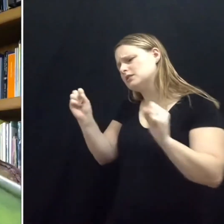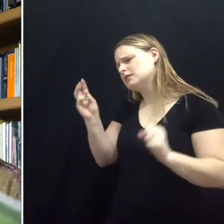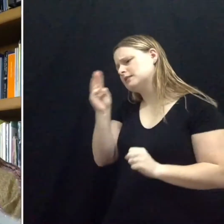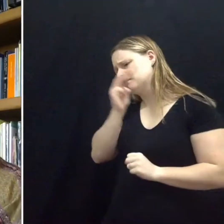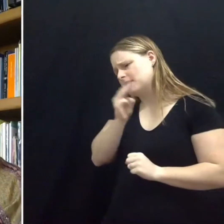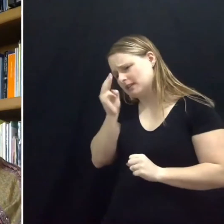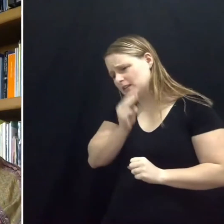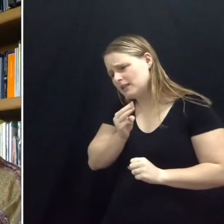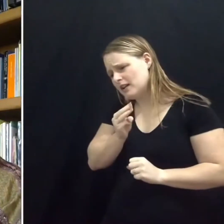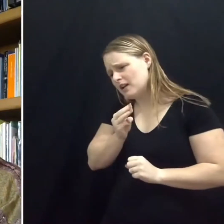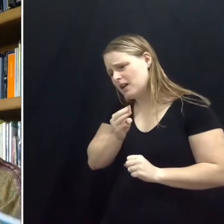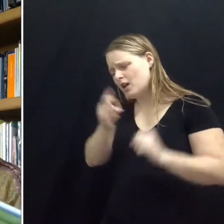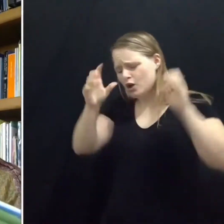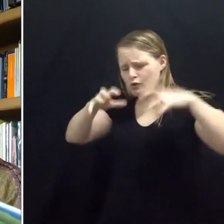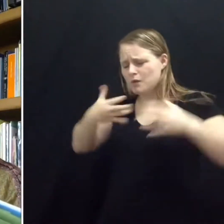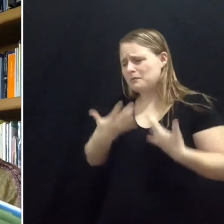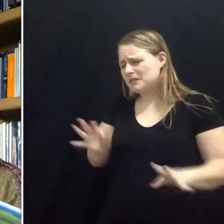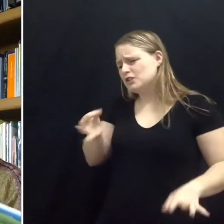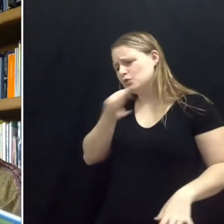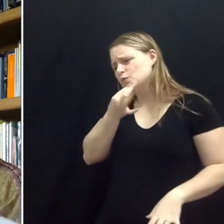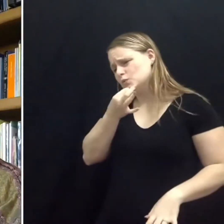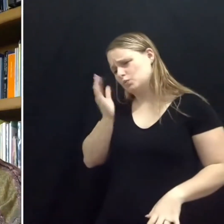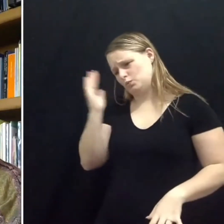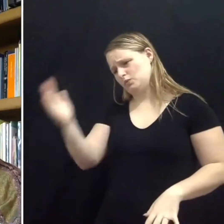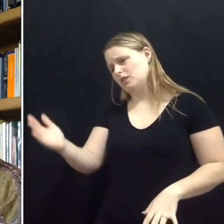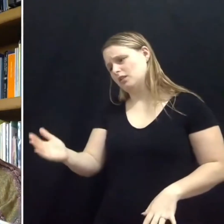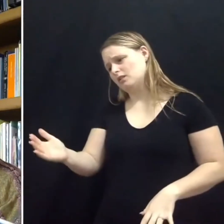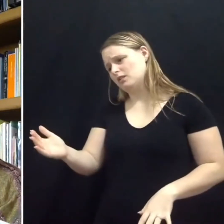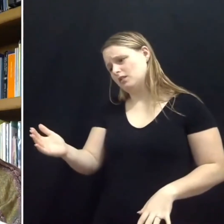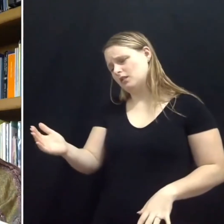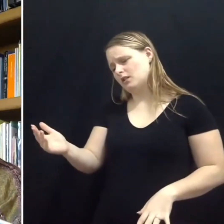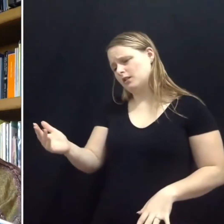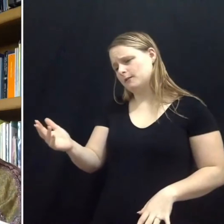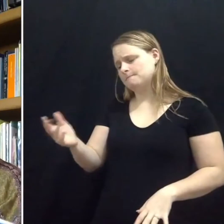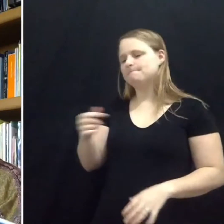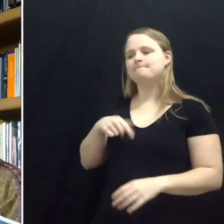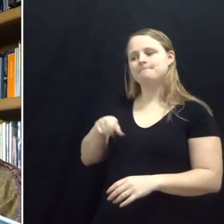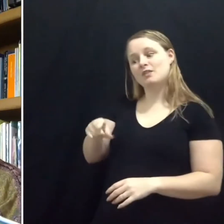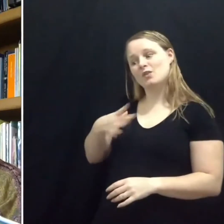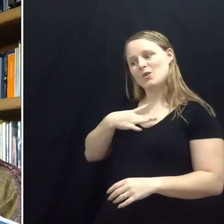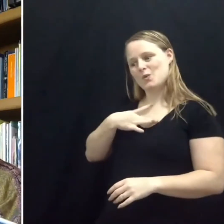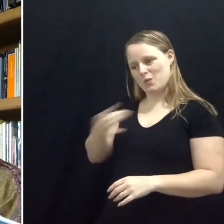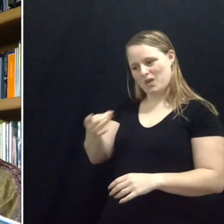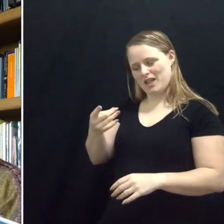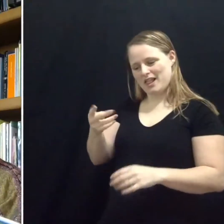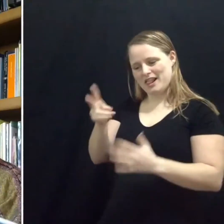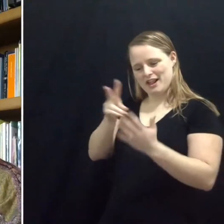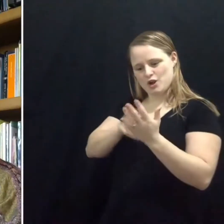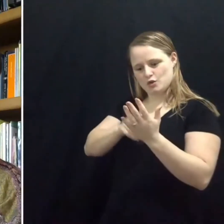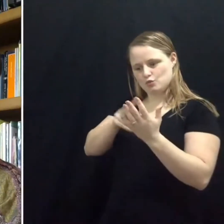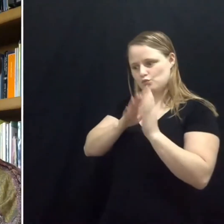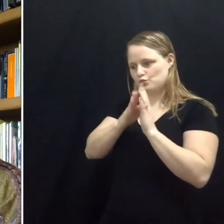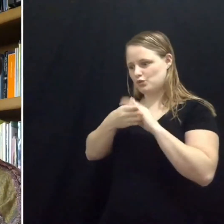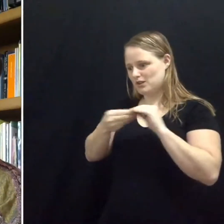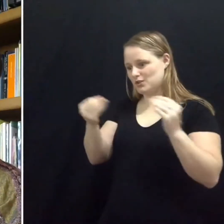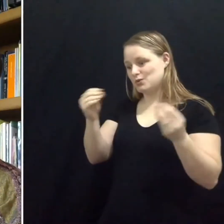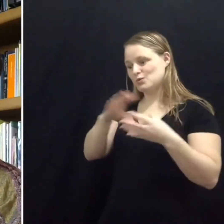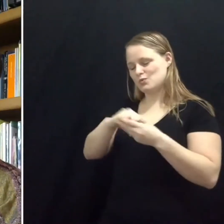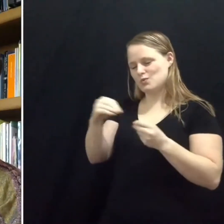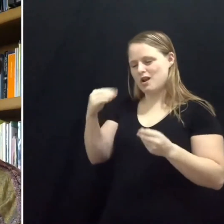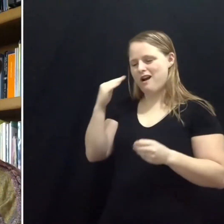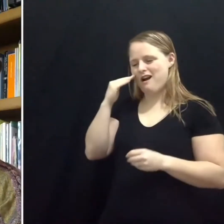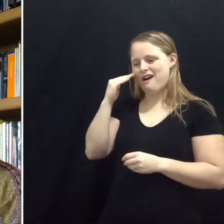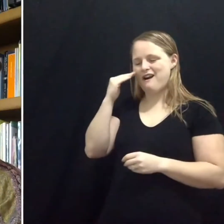"We are safe, Micah. This storm will pass soon," said Papa. "Would you like me to read